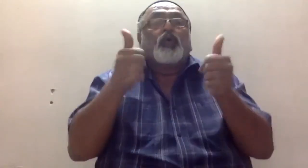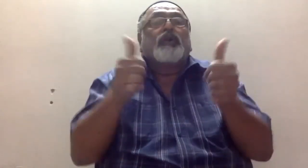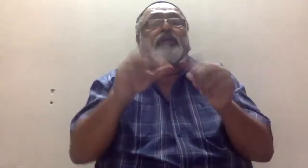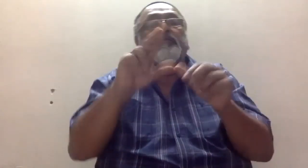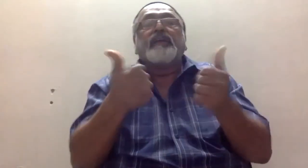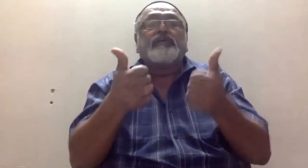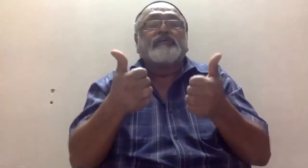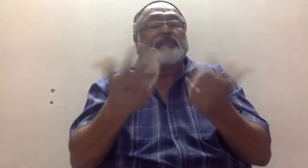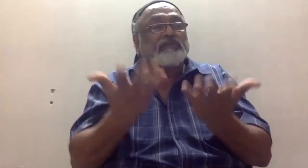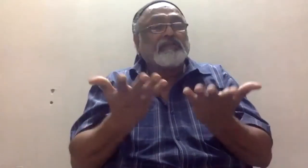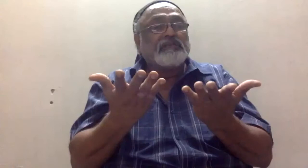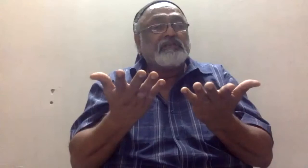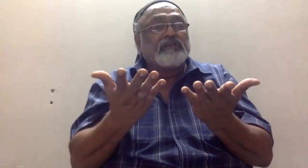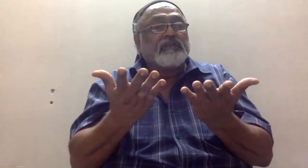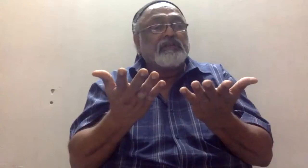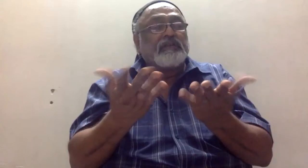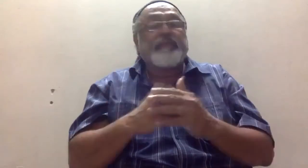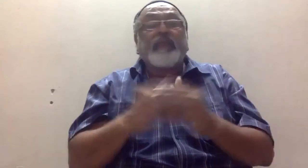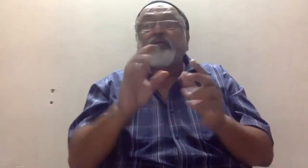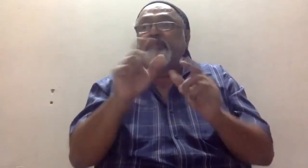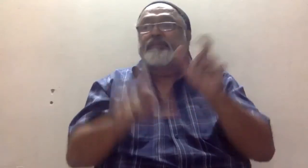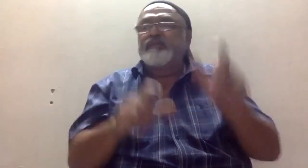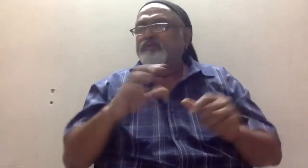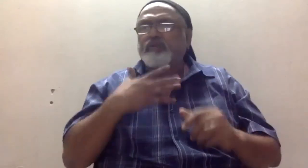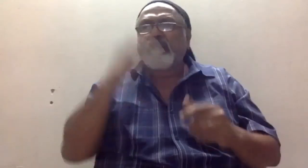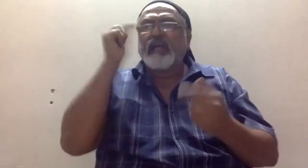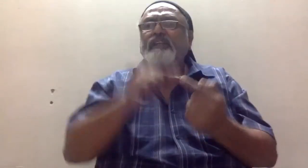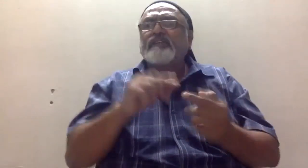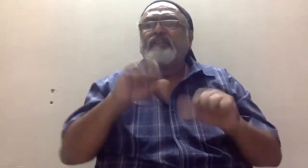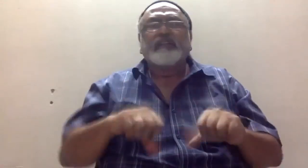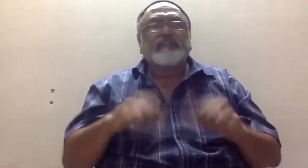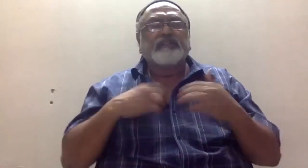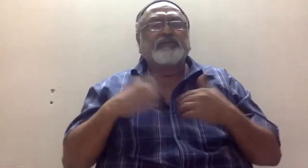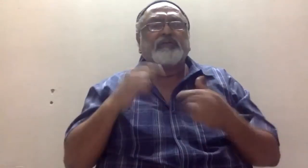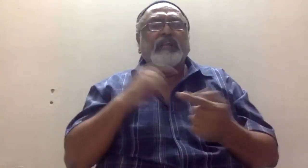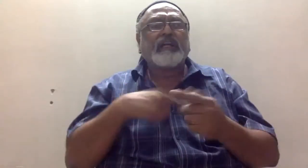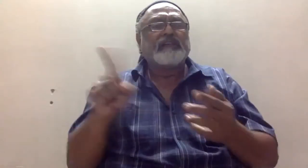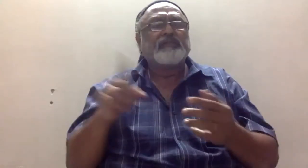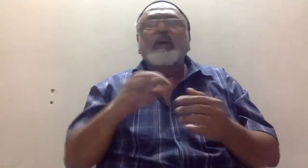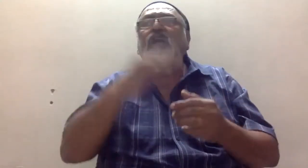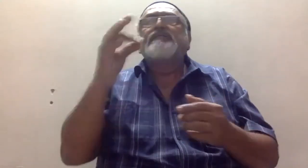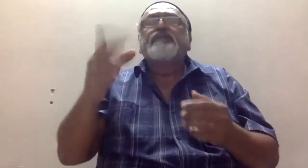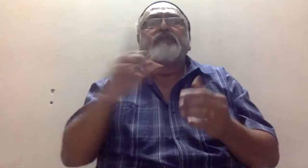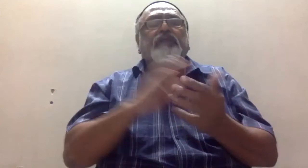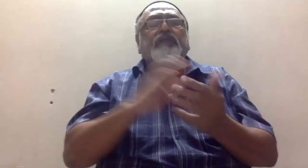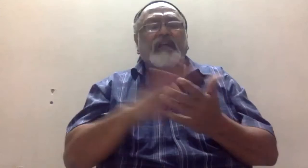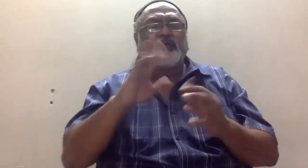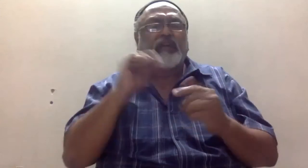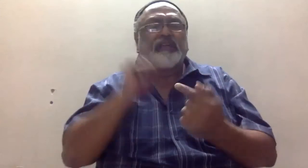then people did not like it. People said no. Today, if you ask any person, they would say, well, I prefer calling as